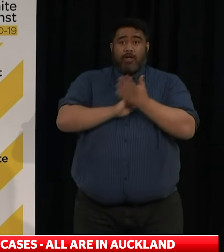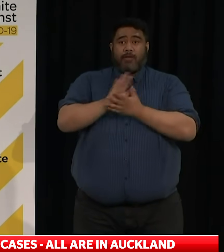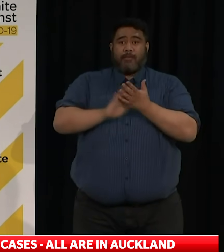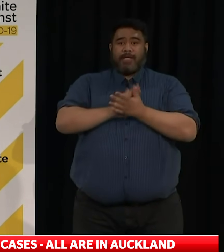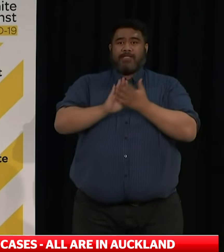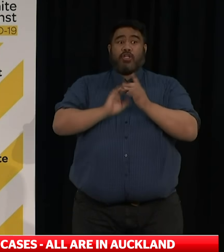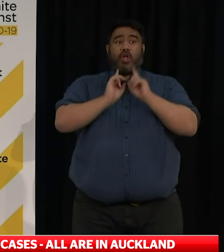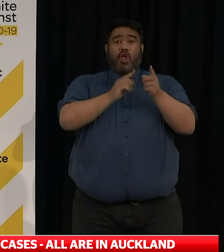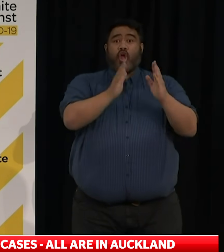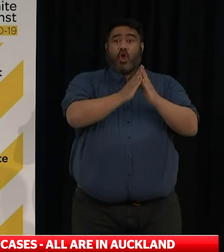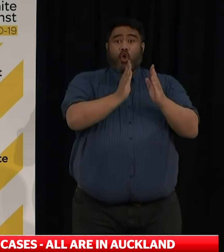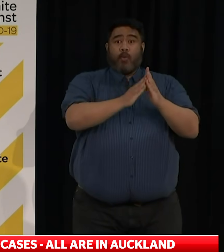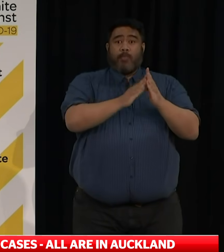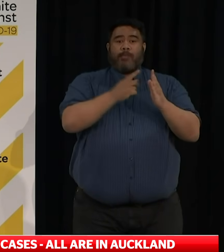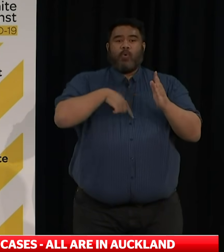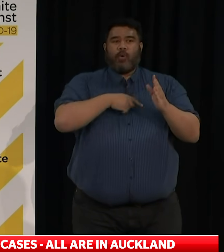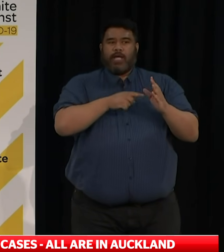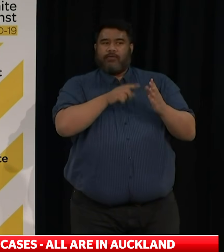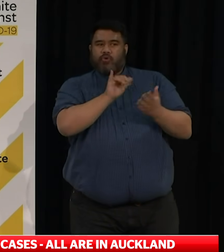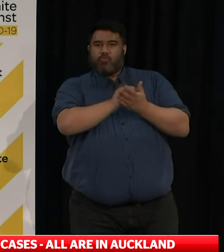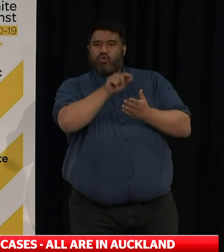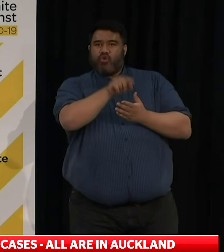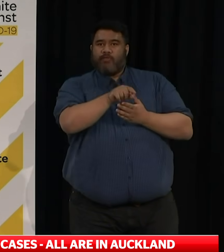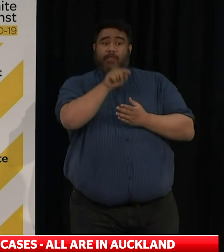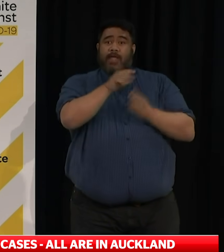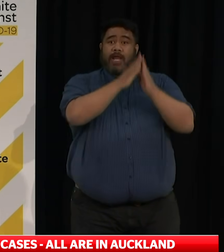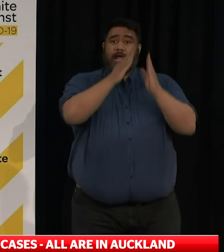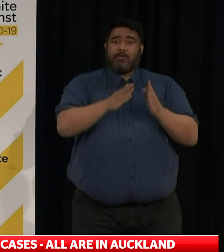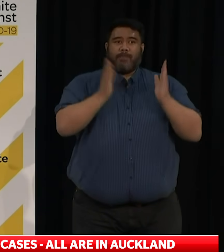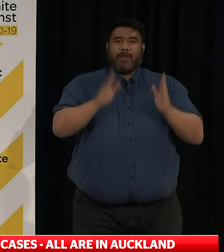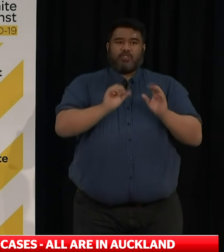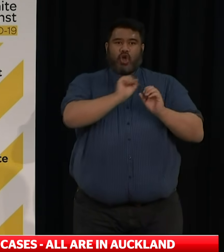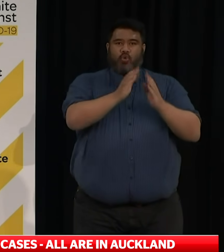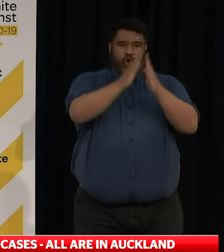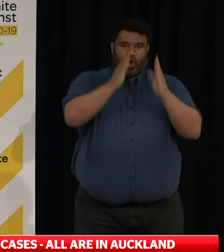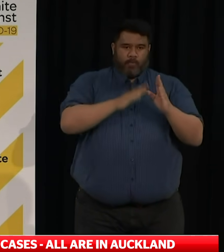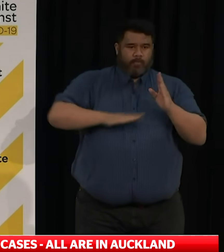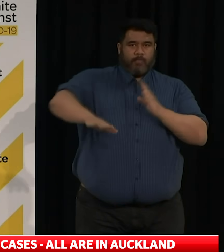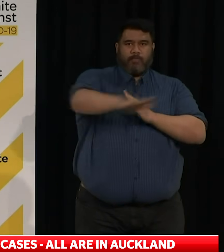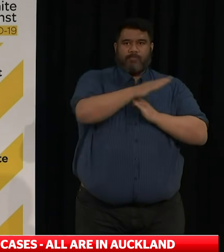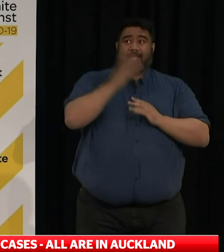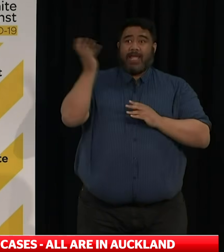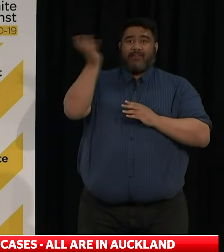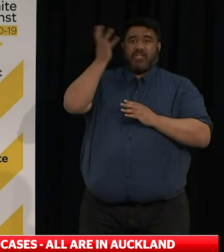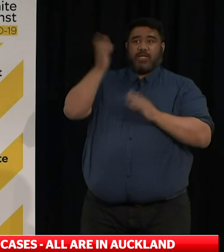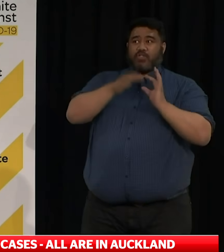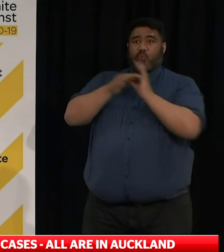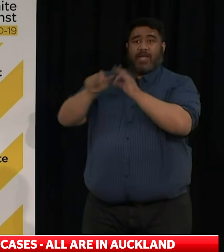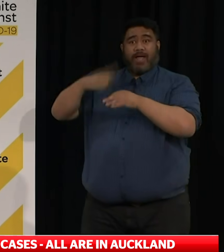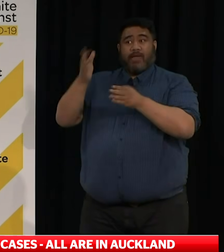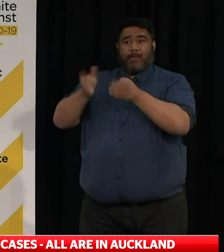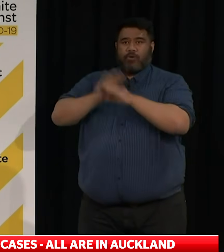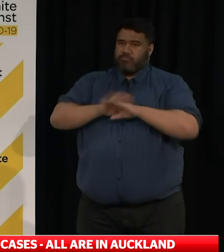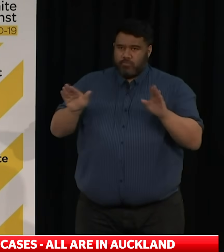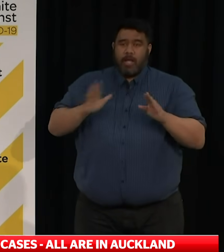an approved residence. For this pilot, it has to be a standalone residence, have no shared ventilation system, and be within